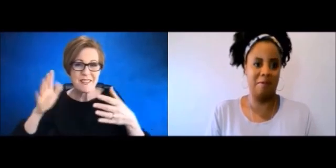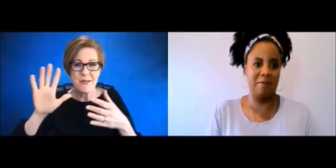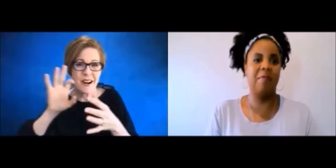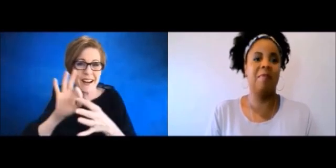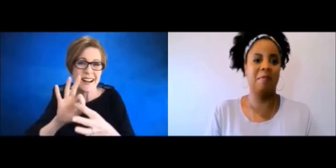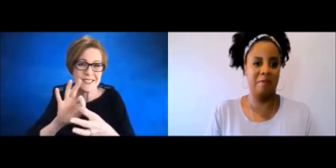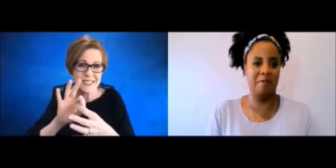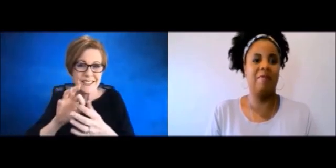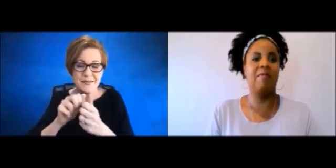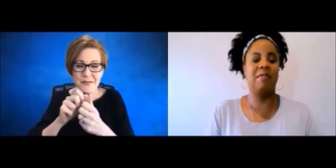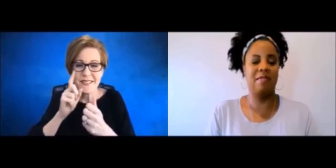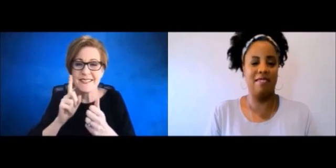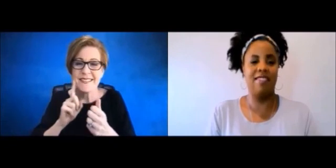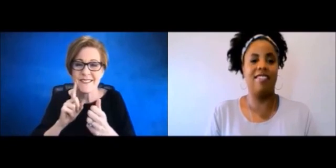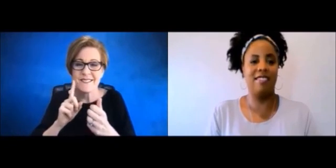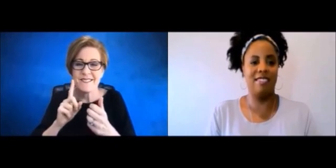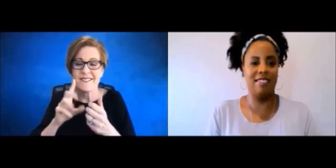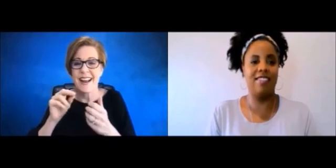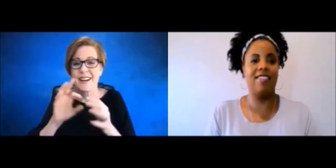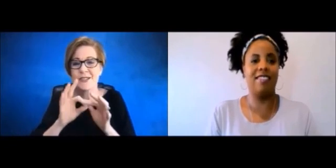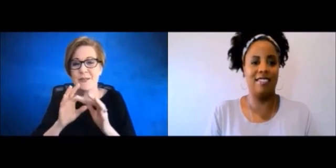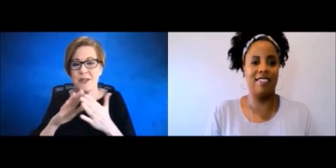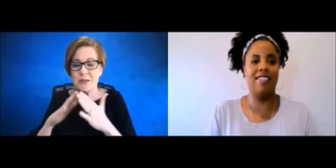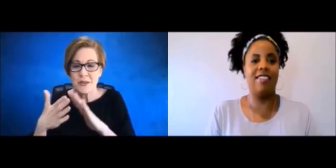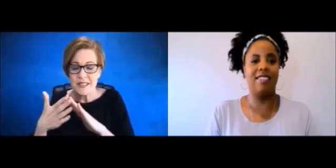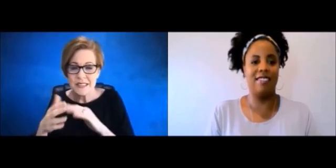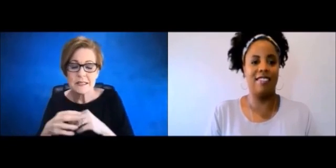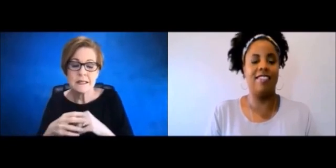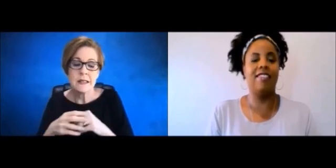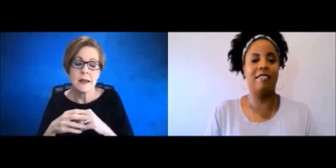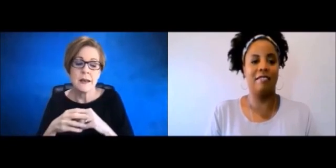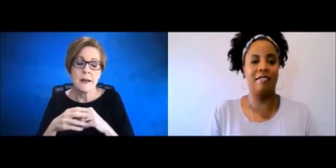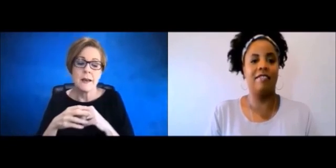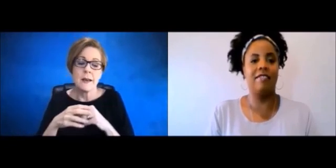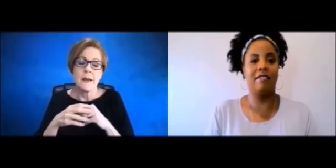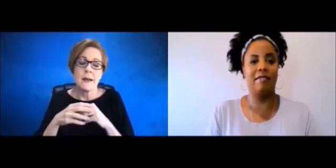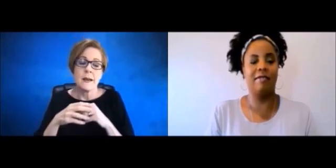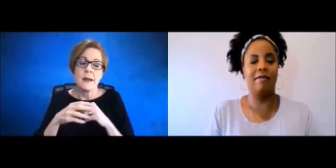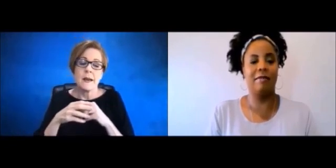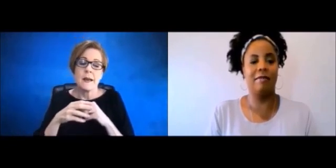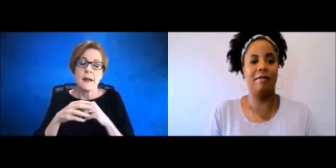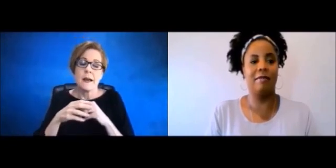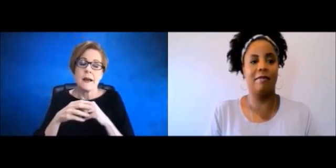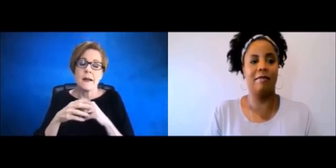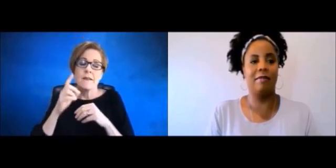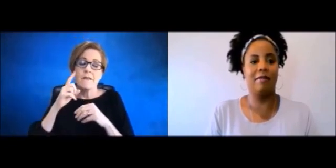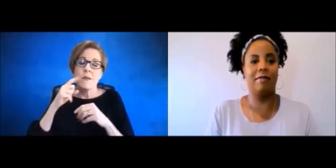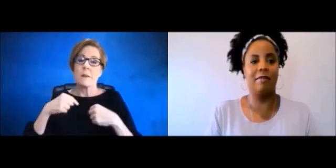grow those communities. You can have larger connections to deaf and interpreting communities.